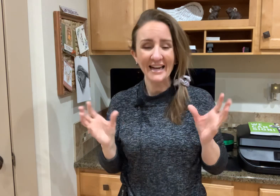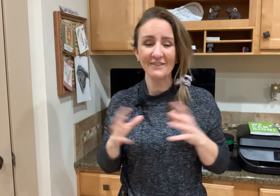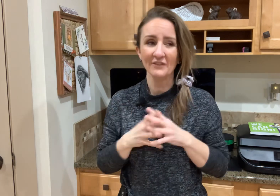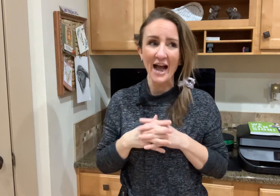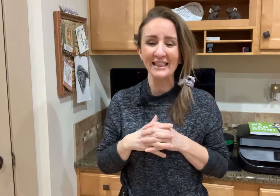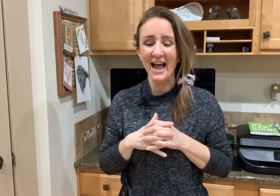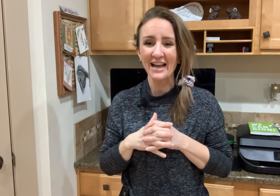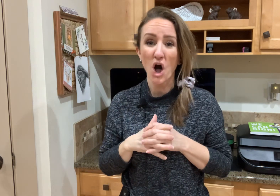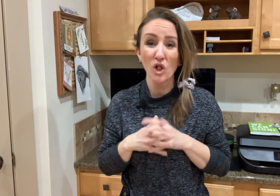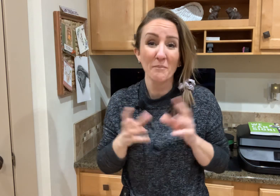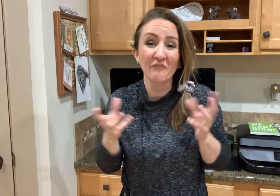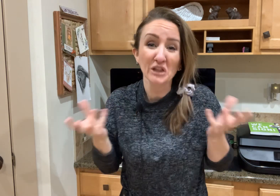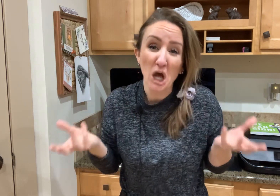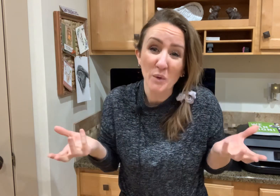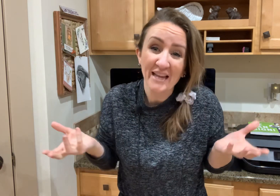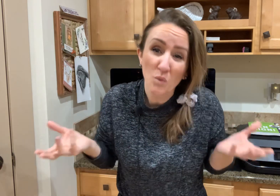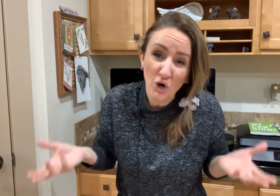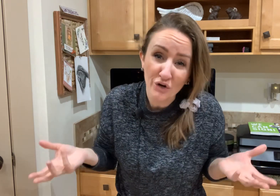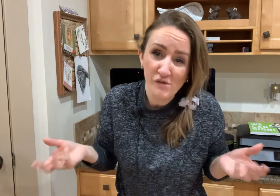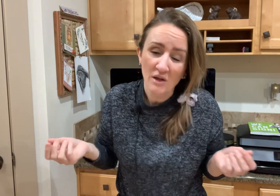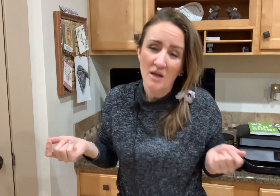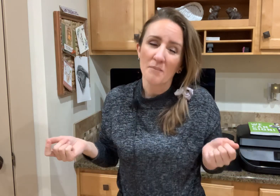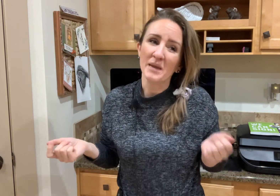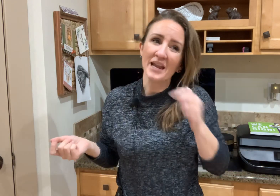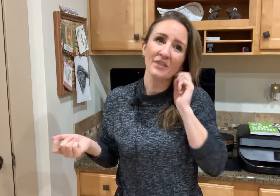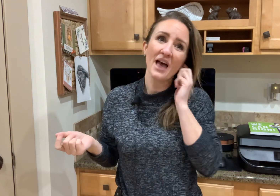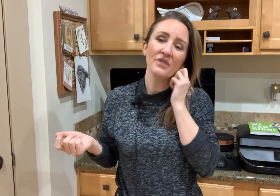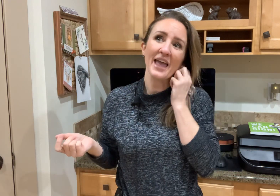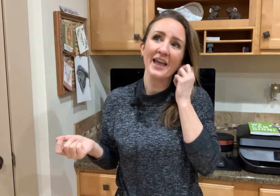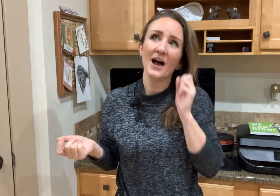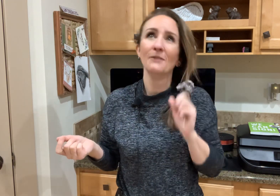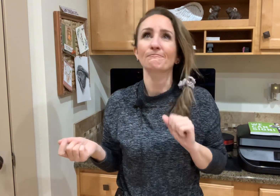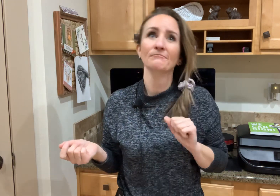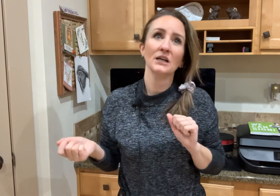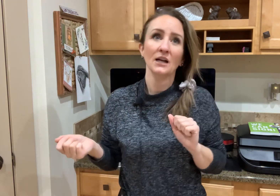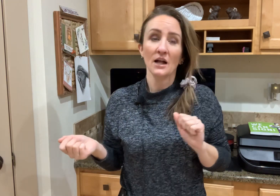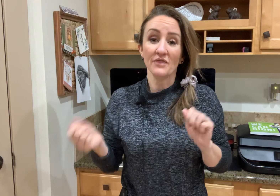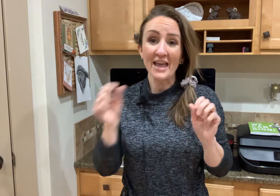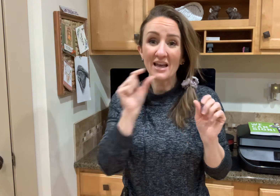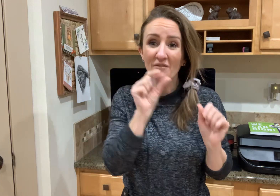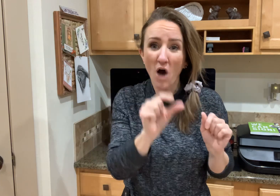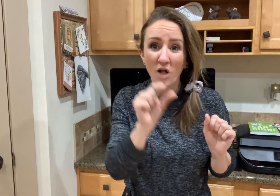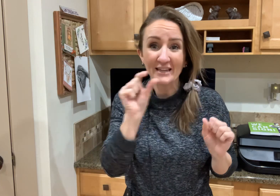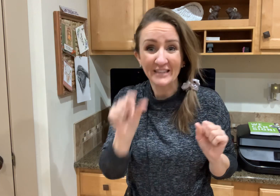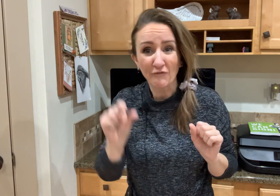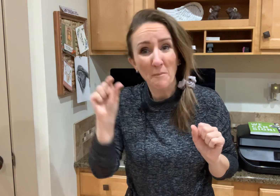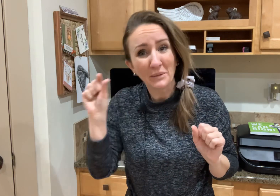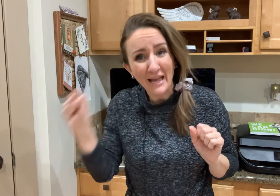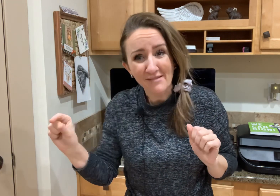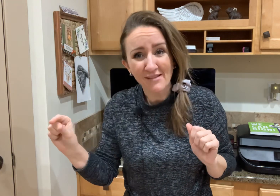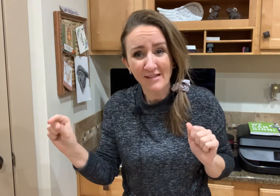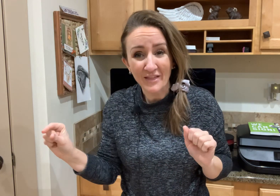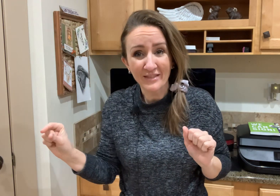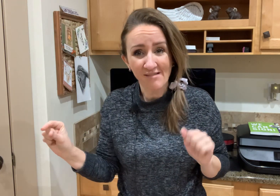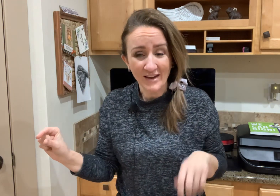of, I call them floating words, meaning that they can fall at different places in the